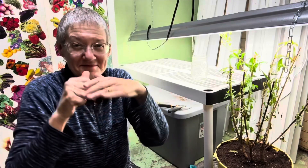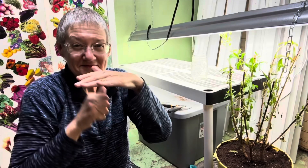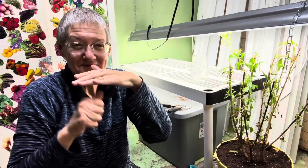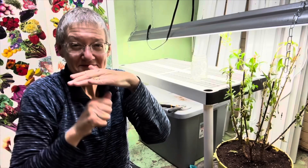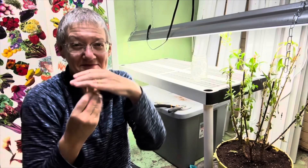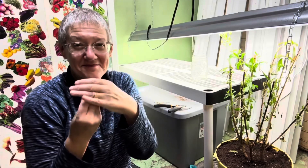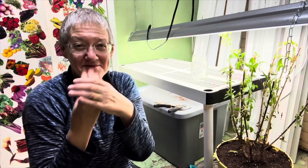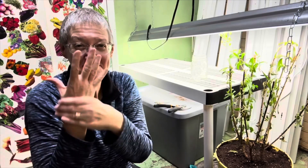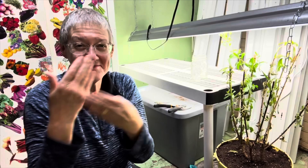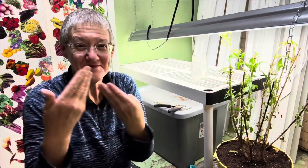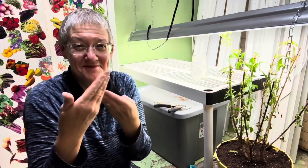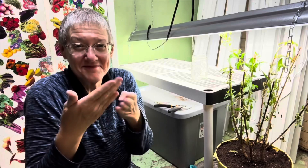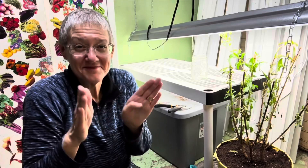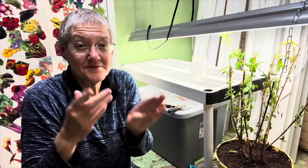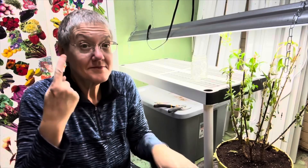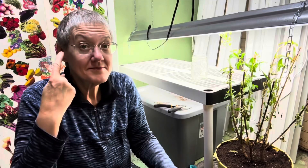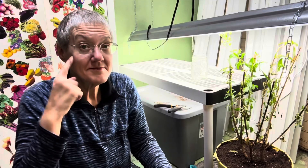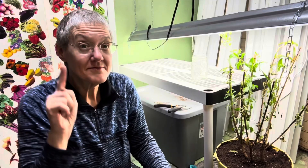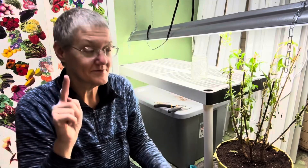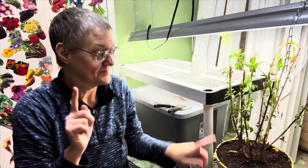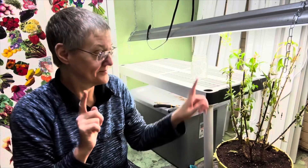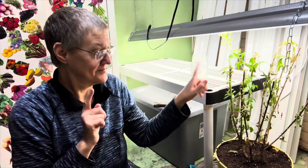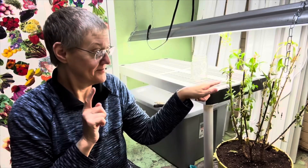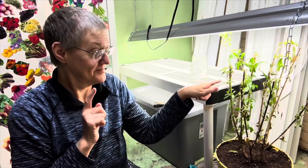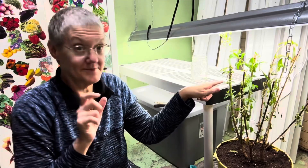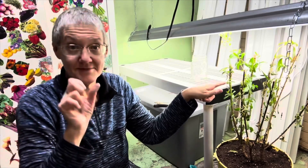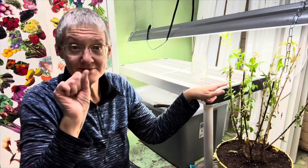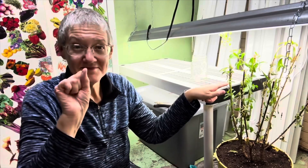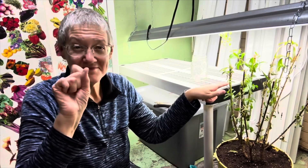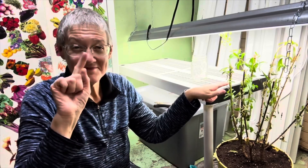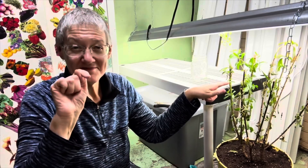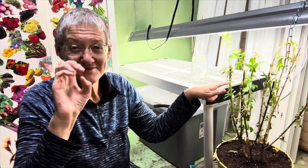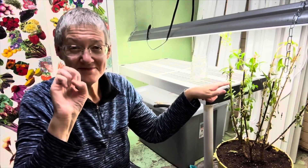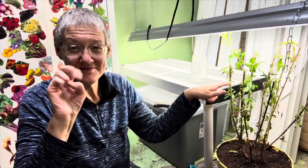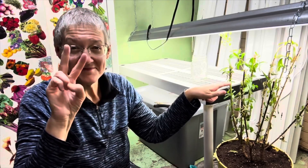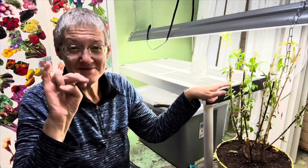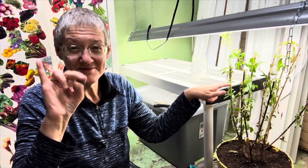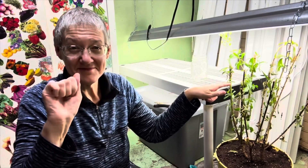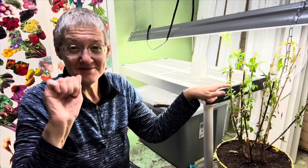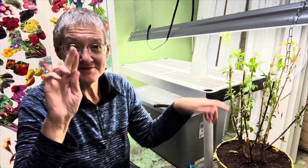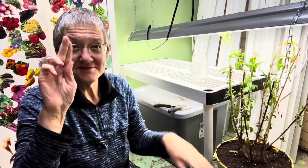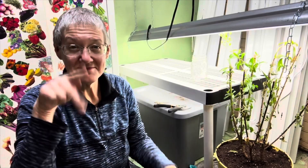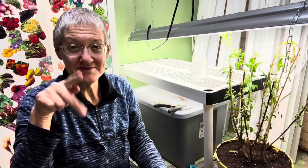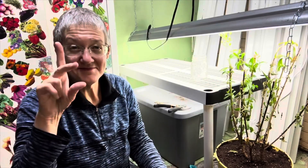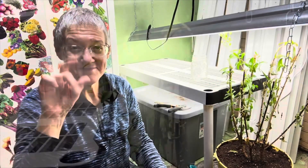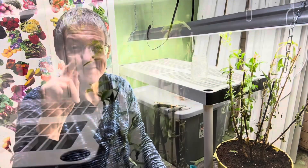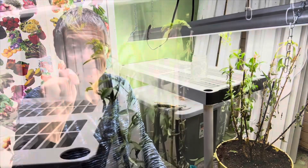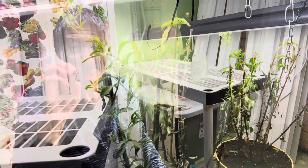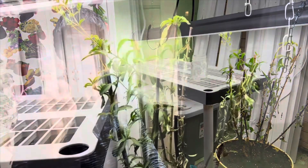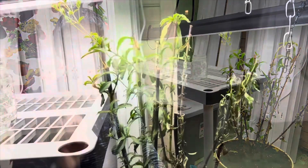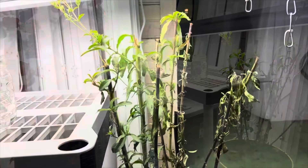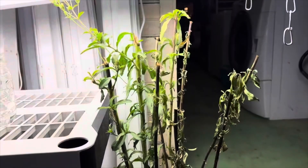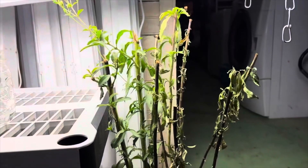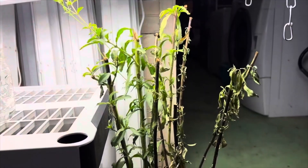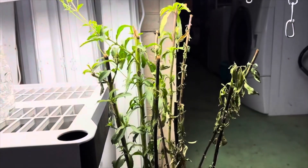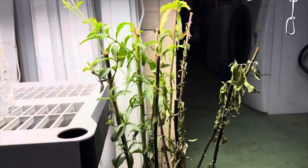we're back in the basement grow room for a Stevia update.